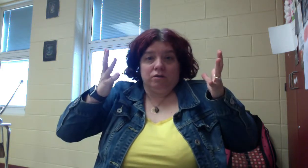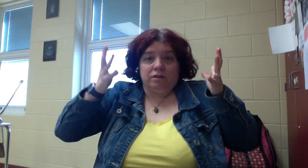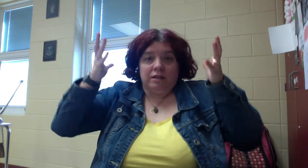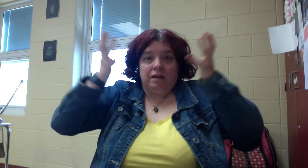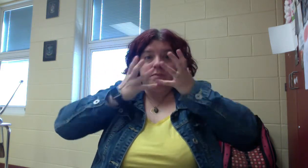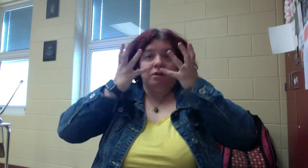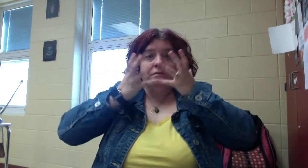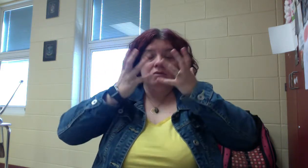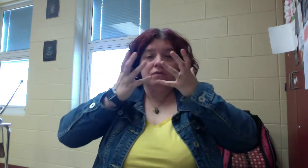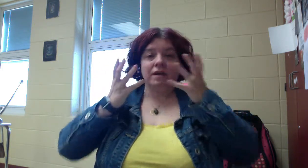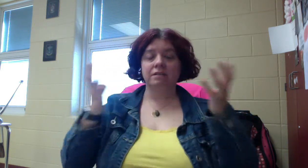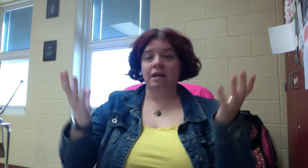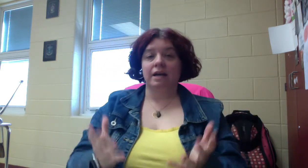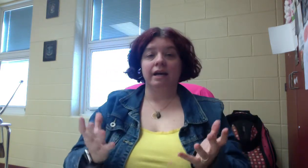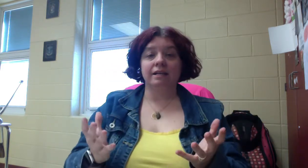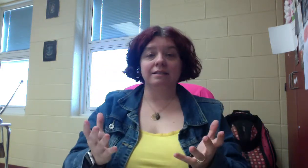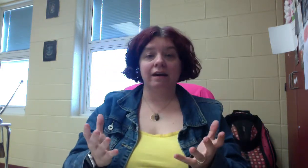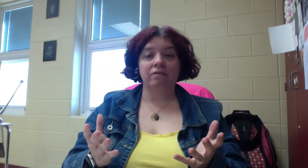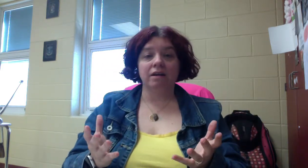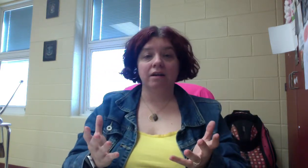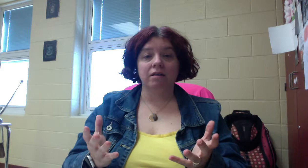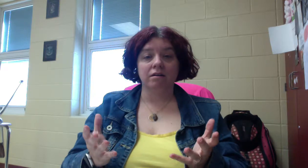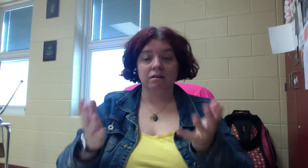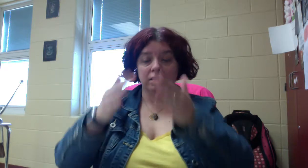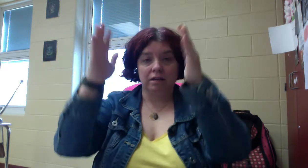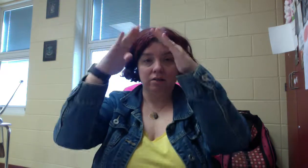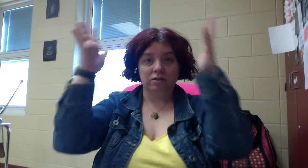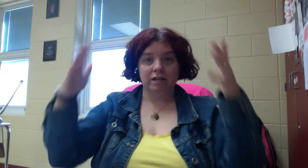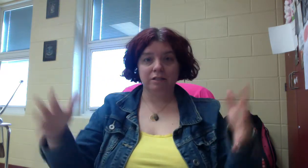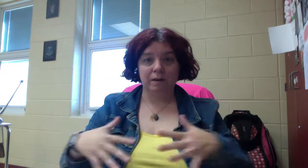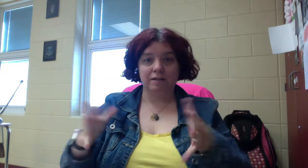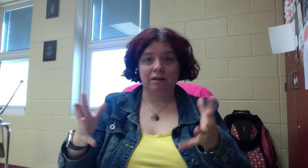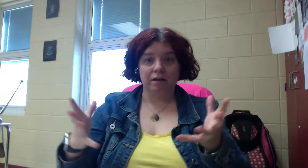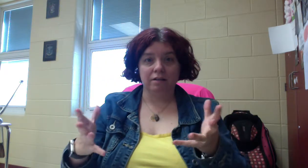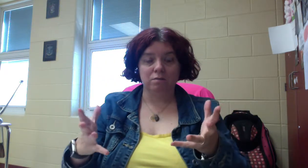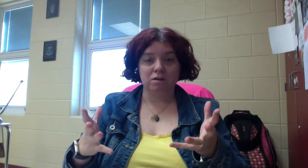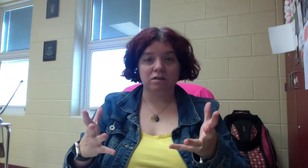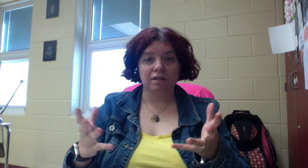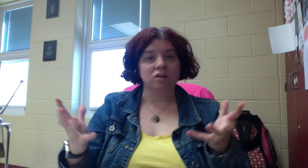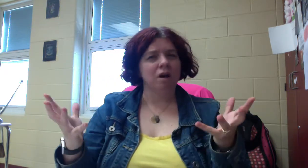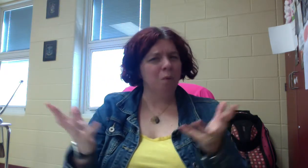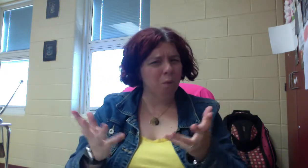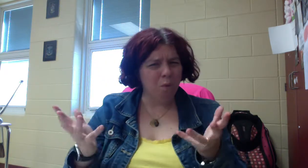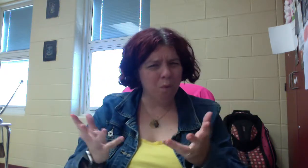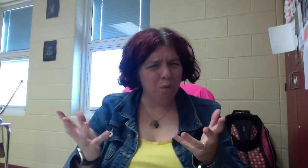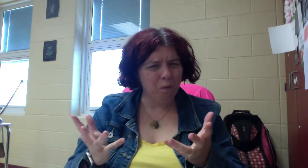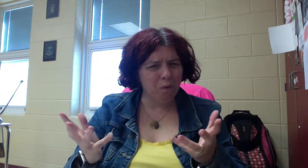it's not up here at my face. It's down here in your sign space area in this middle section.